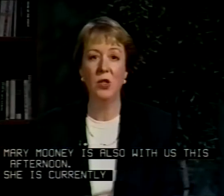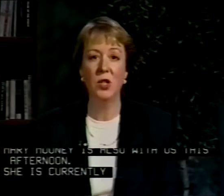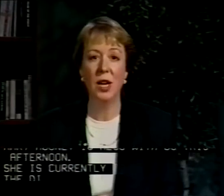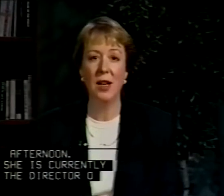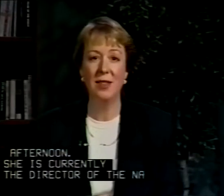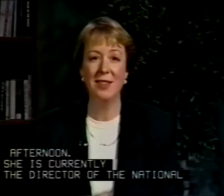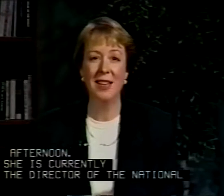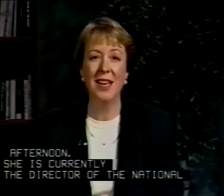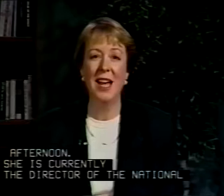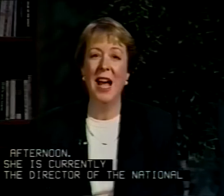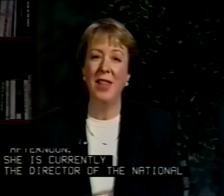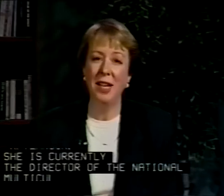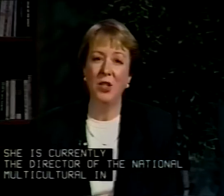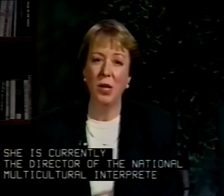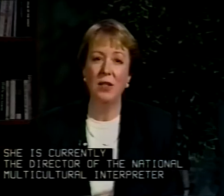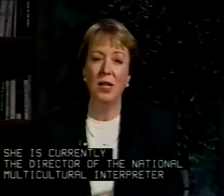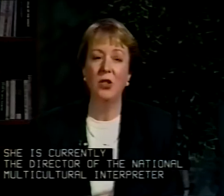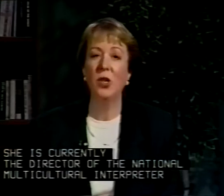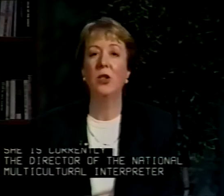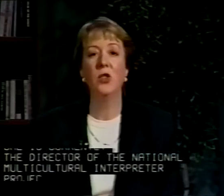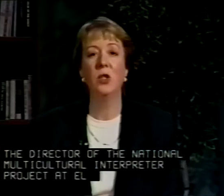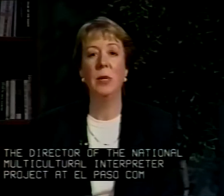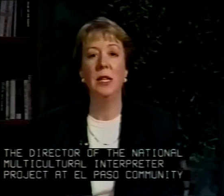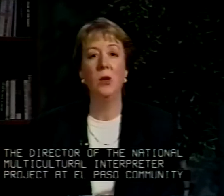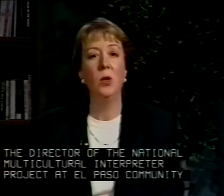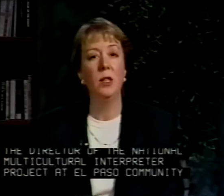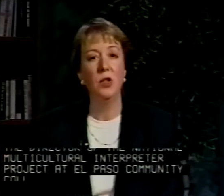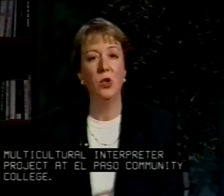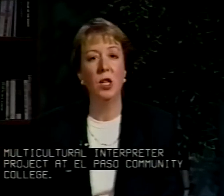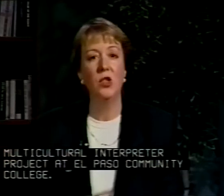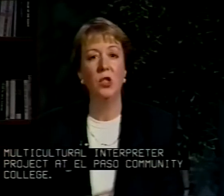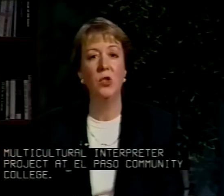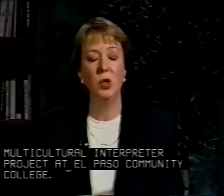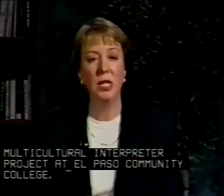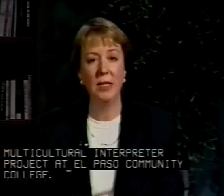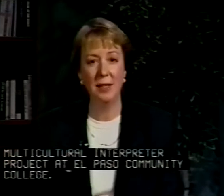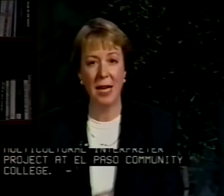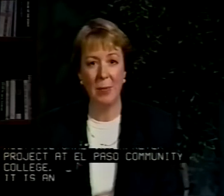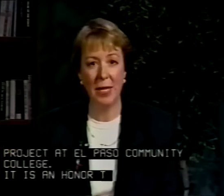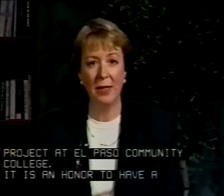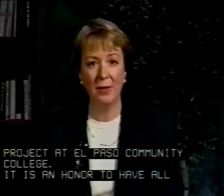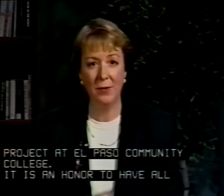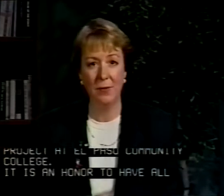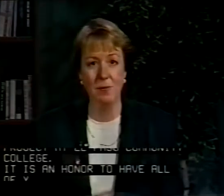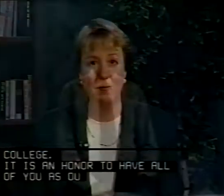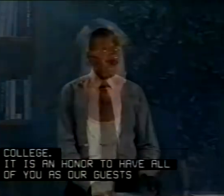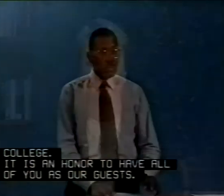our guests. I'd like to ask Dr. Anderson to begin with an introduction to today's topic.